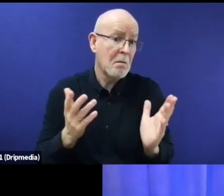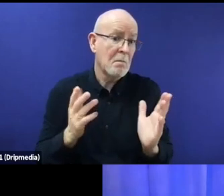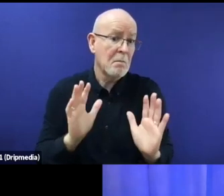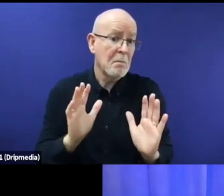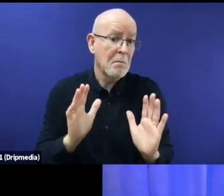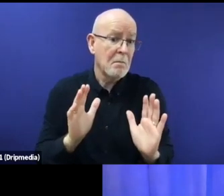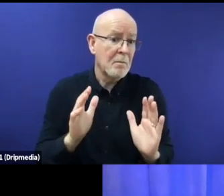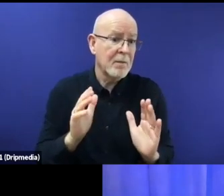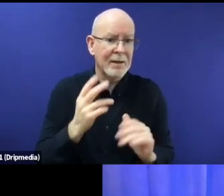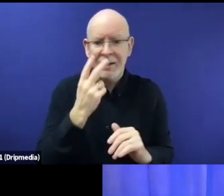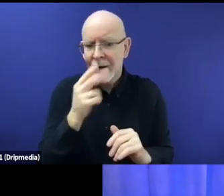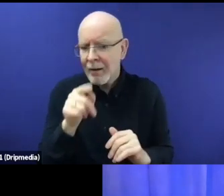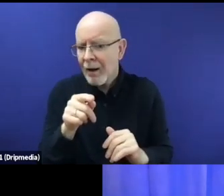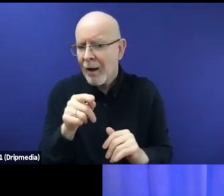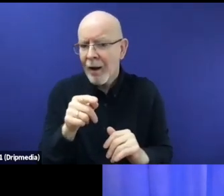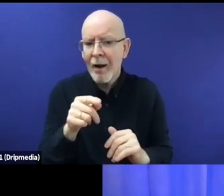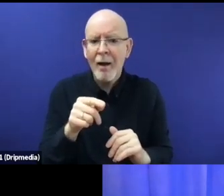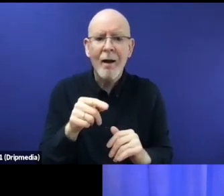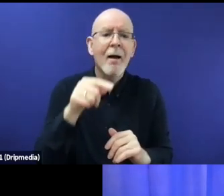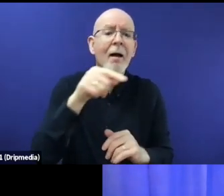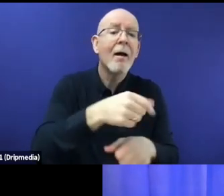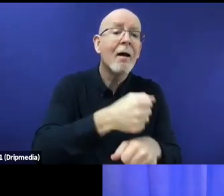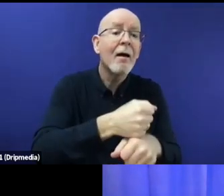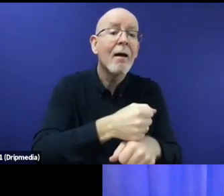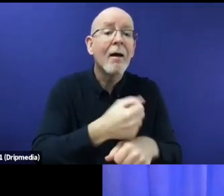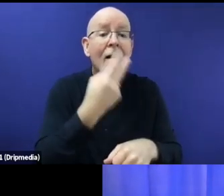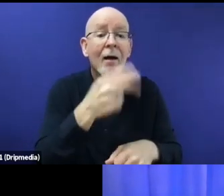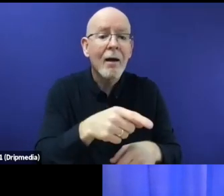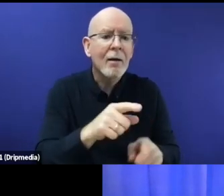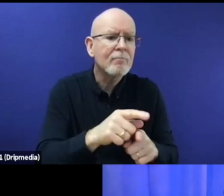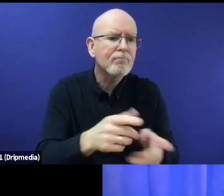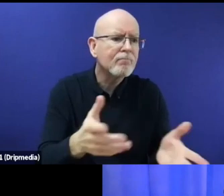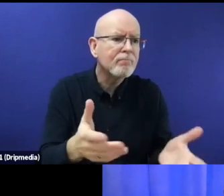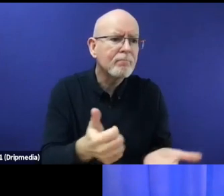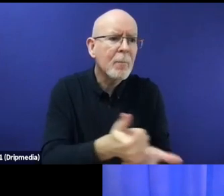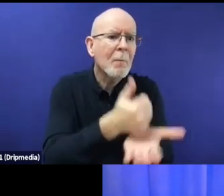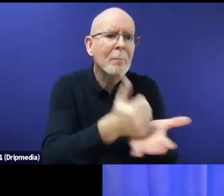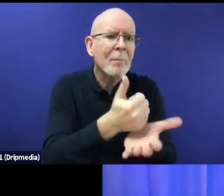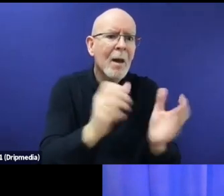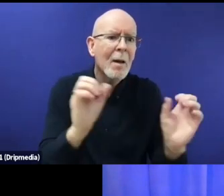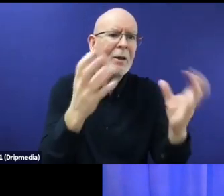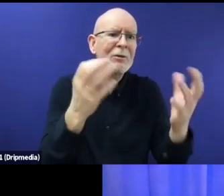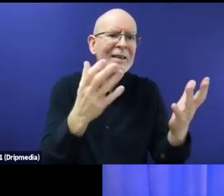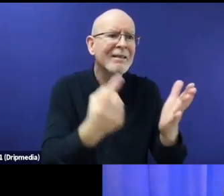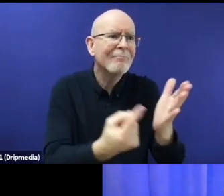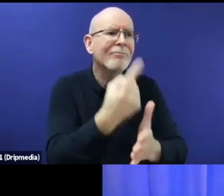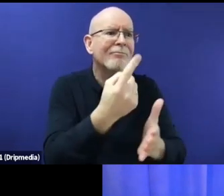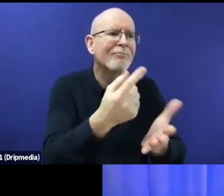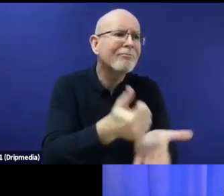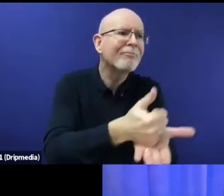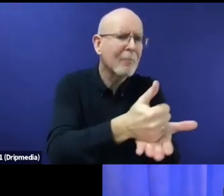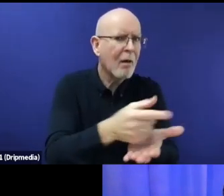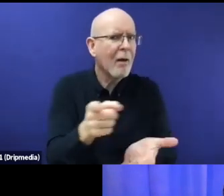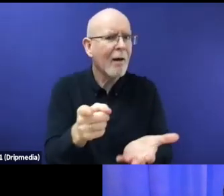I just wanted to highlight that although in the last 70 years we have seen many changes, not least in the way that UNHCR and ICRC have had to step up